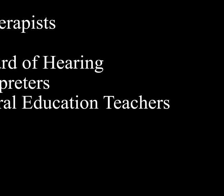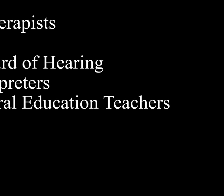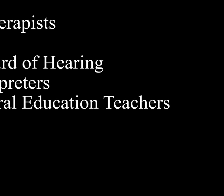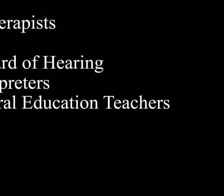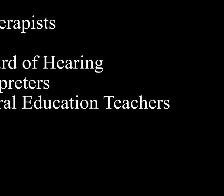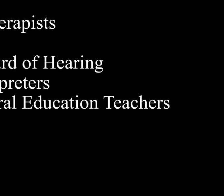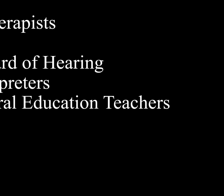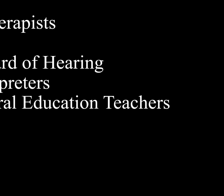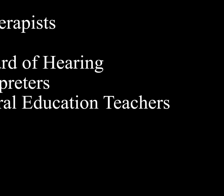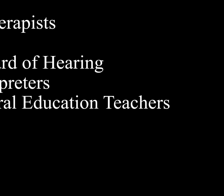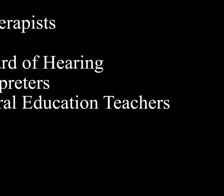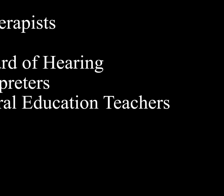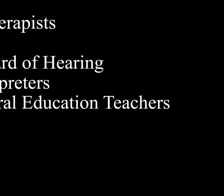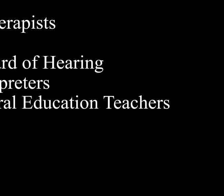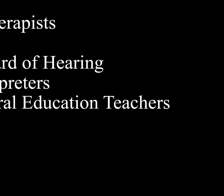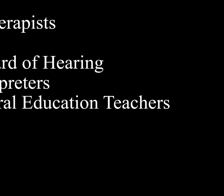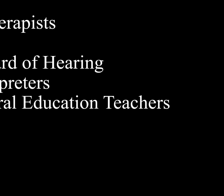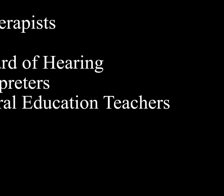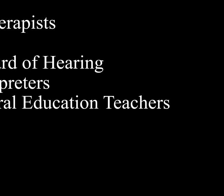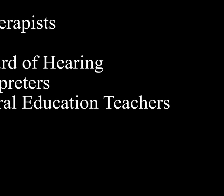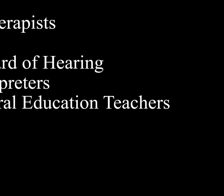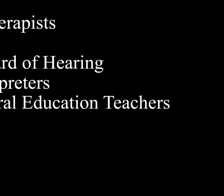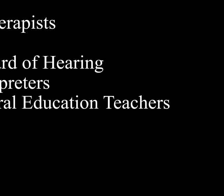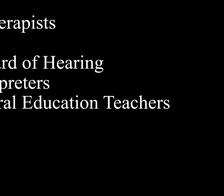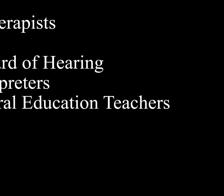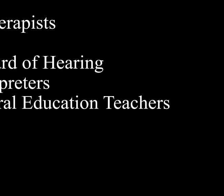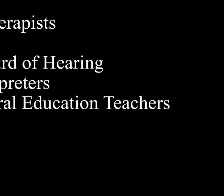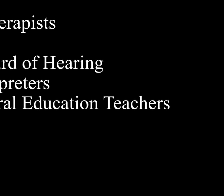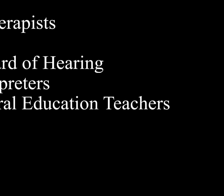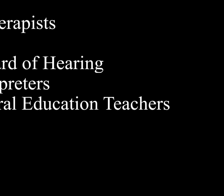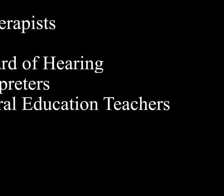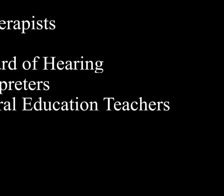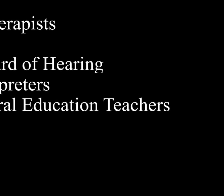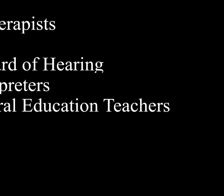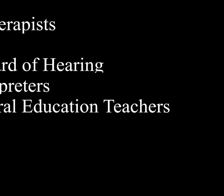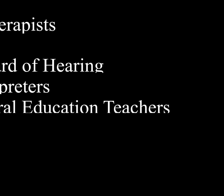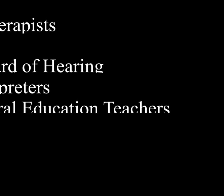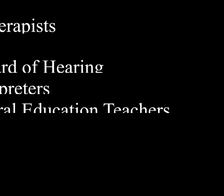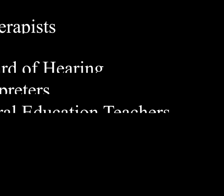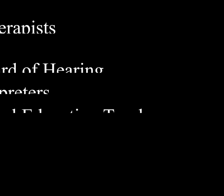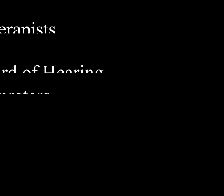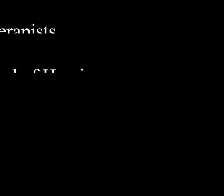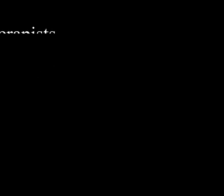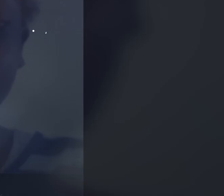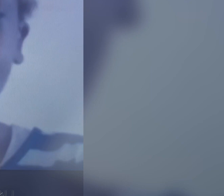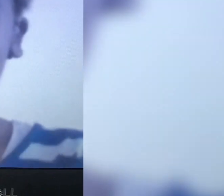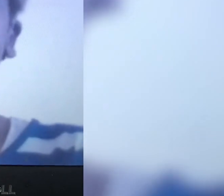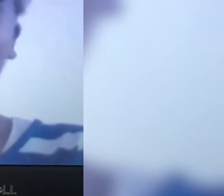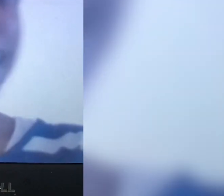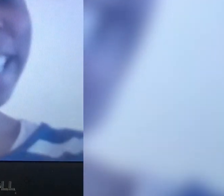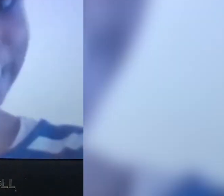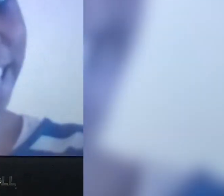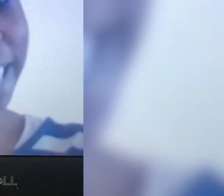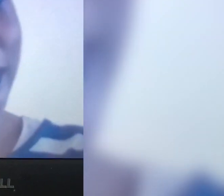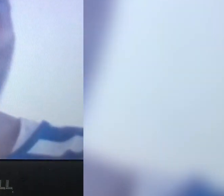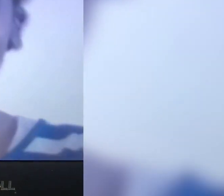most importantly, the parents, for helping us all reach our highest level of learning and communication, so we can. I can